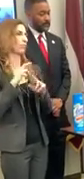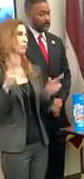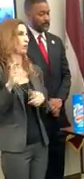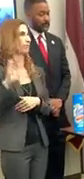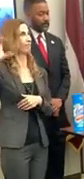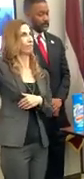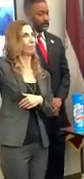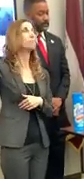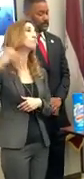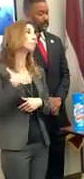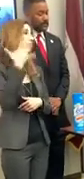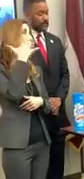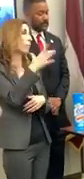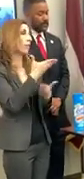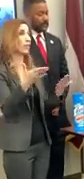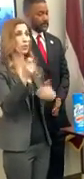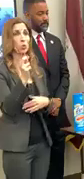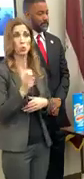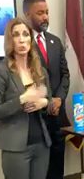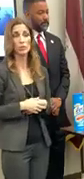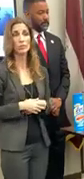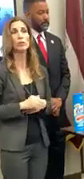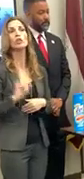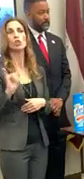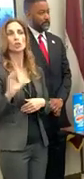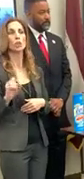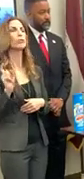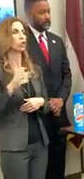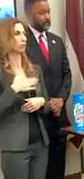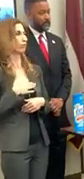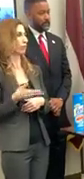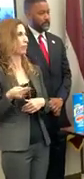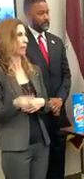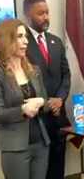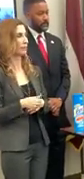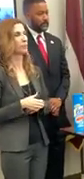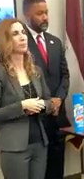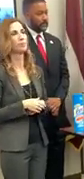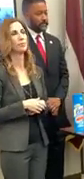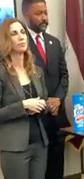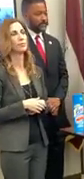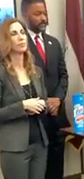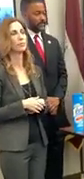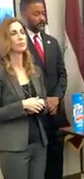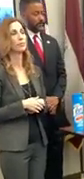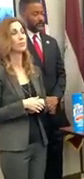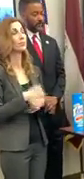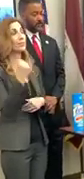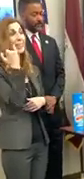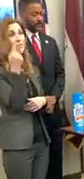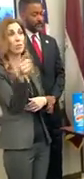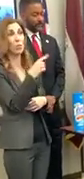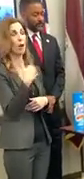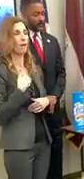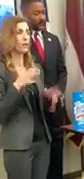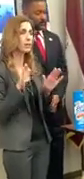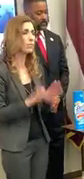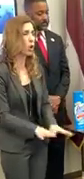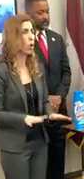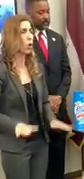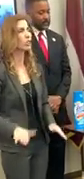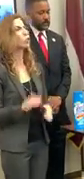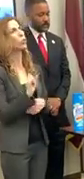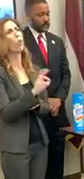hand, I think that would be a smart thing to do, and their insurance company should allow that. If you have small children or anyone